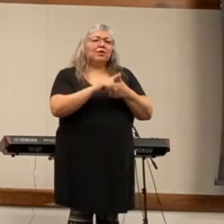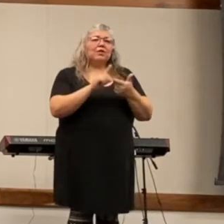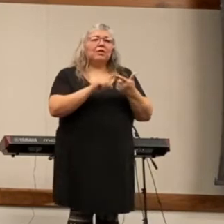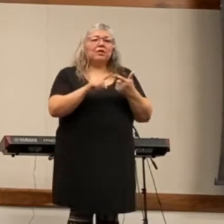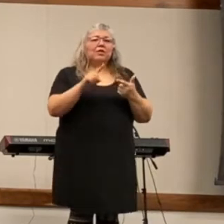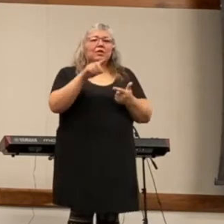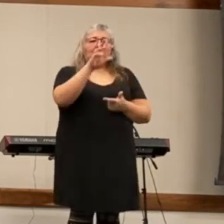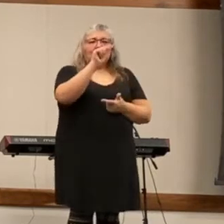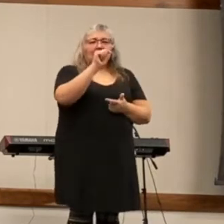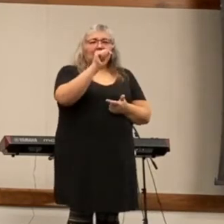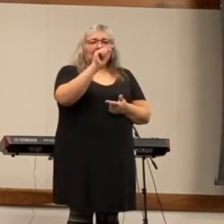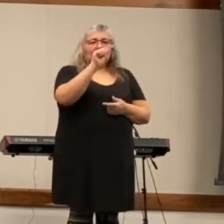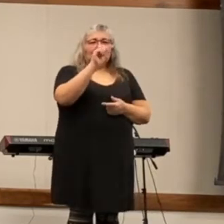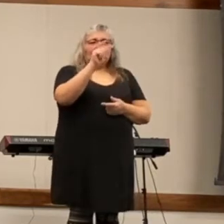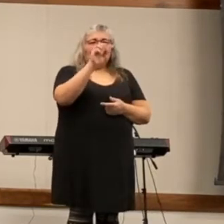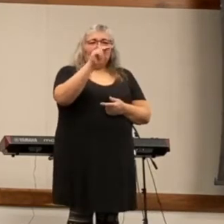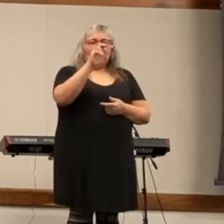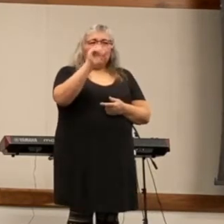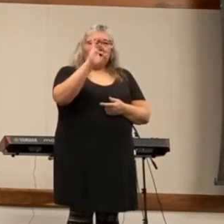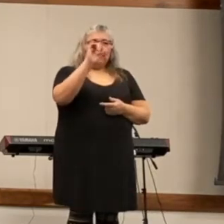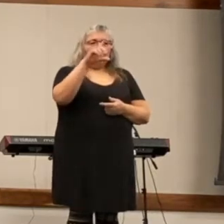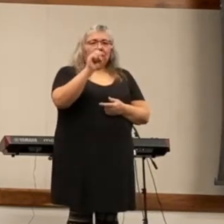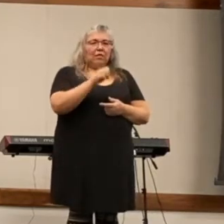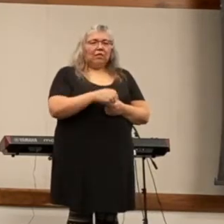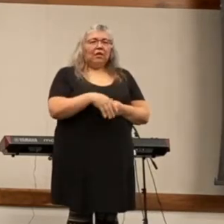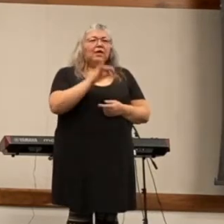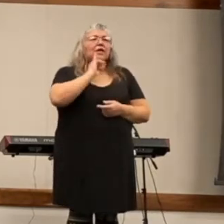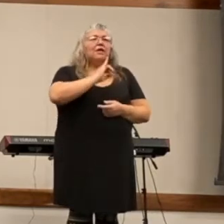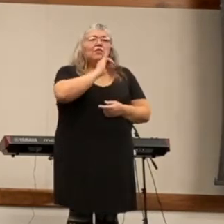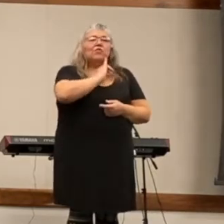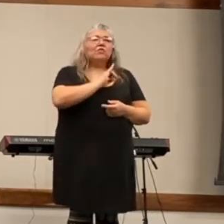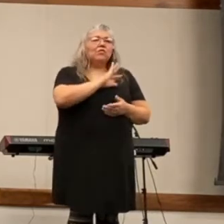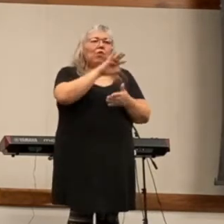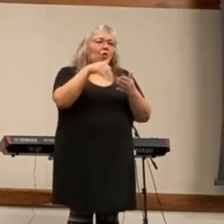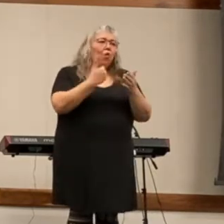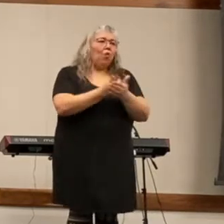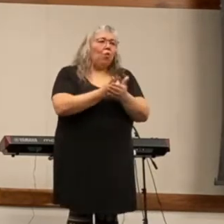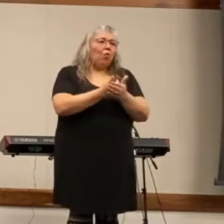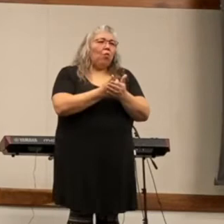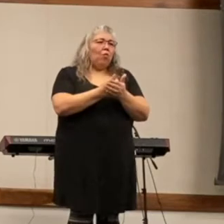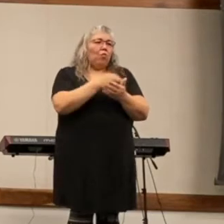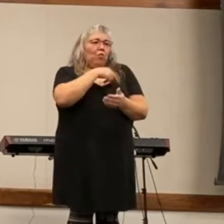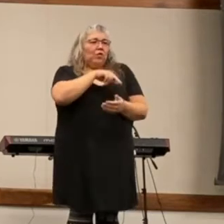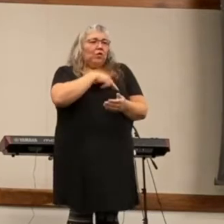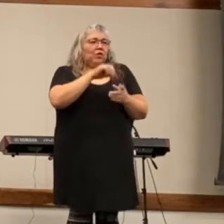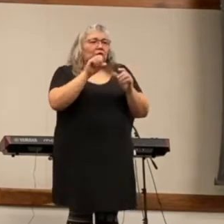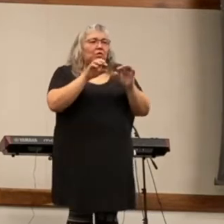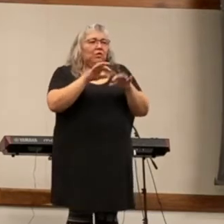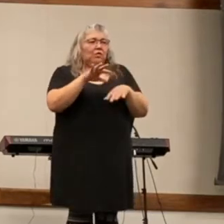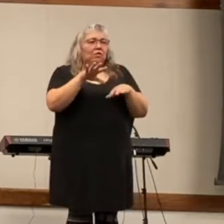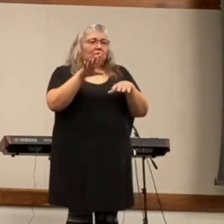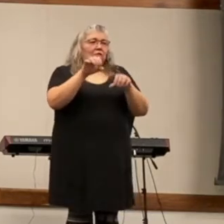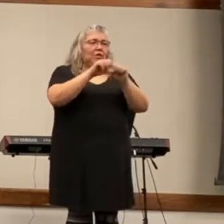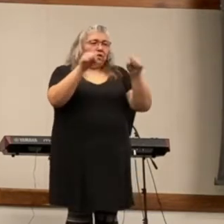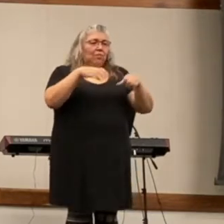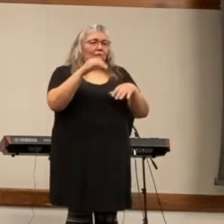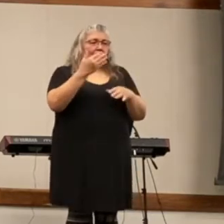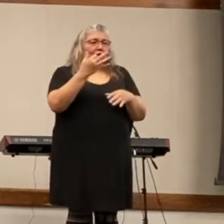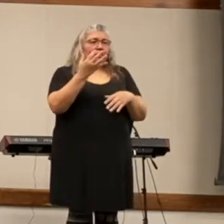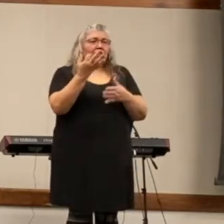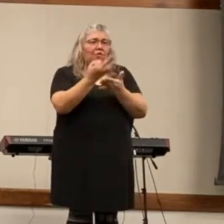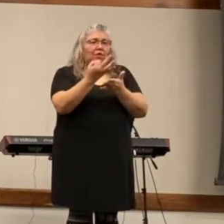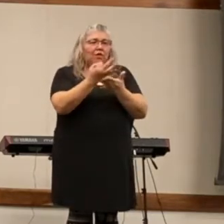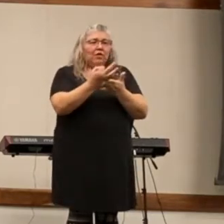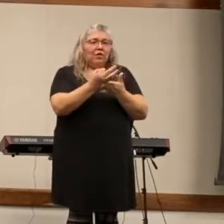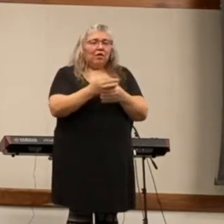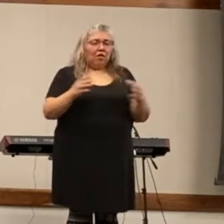This is how the tabernacle, this is how Israel's entire sacrificial system was funded. The tithes and offerings were brought in to the